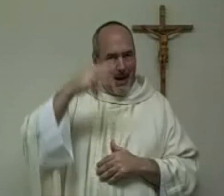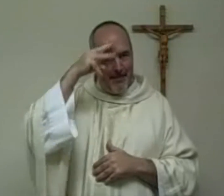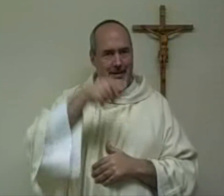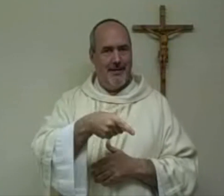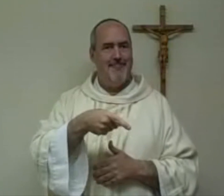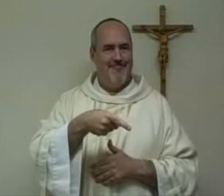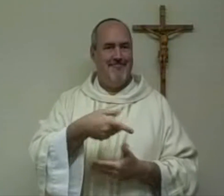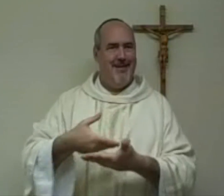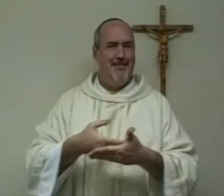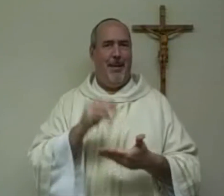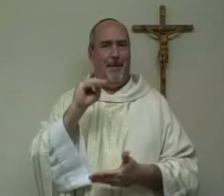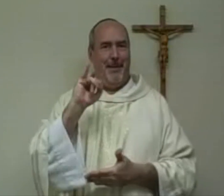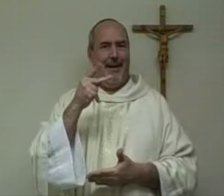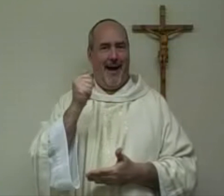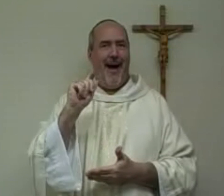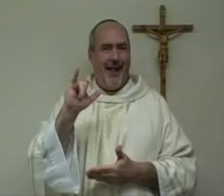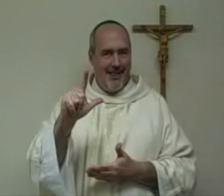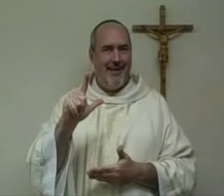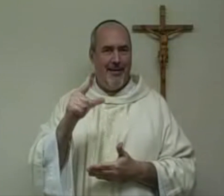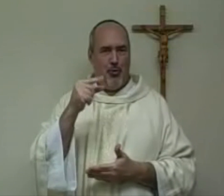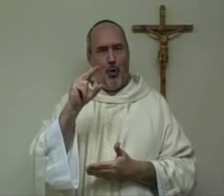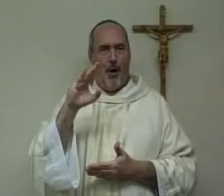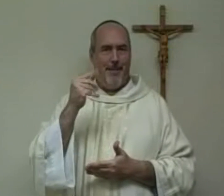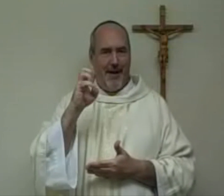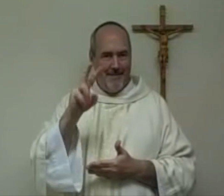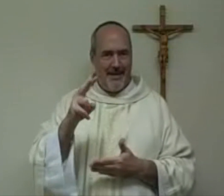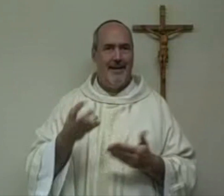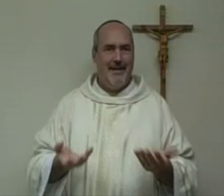Orthodox Church where he was baptized.